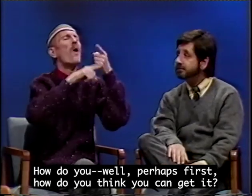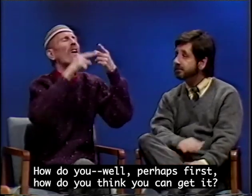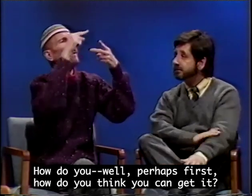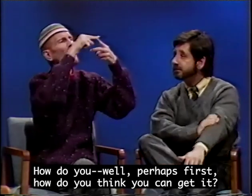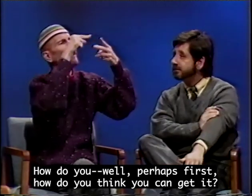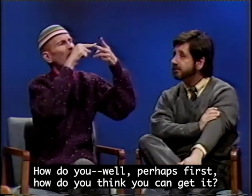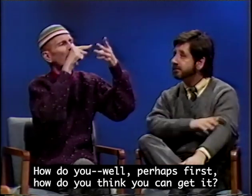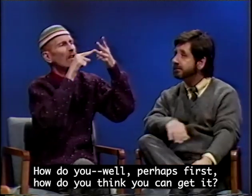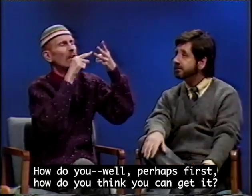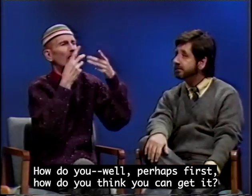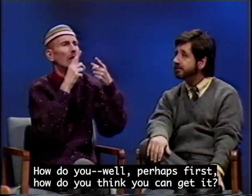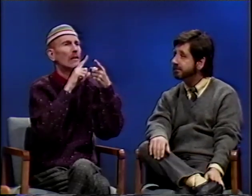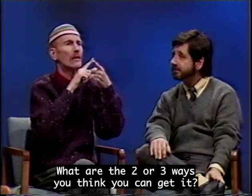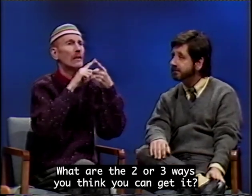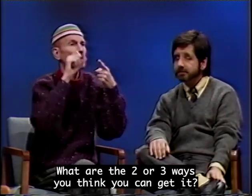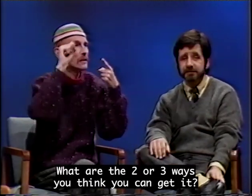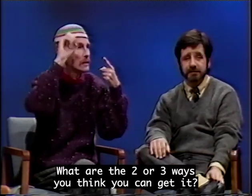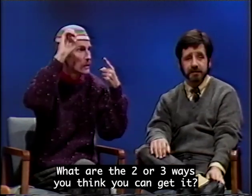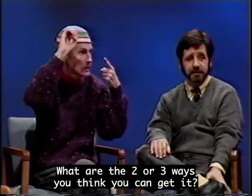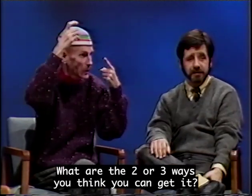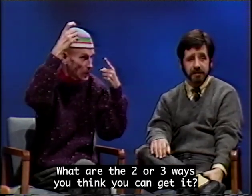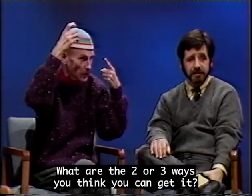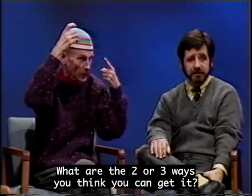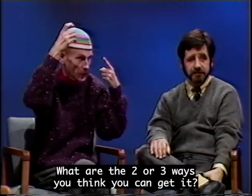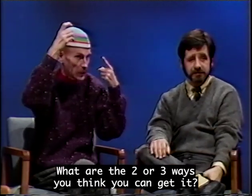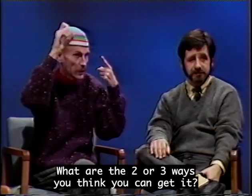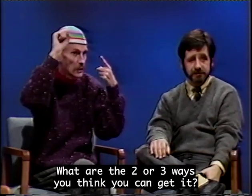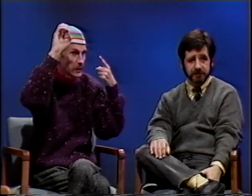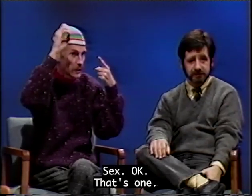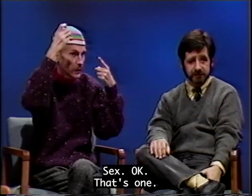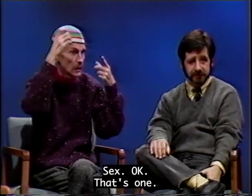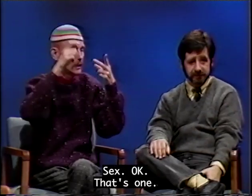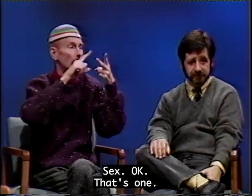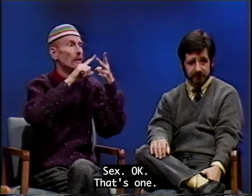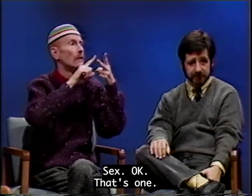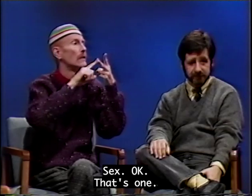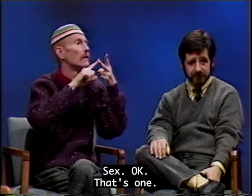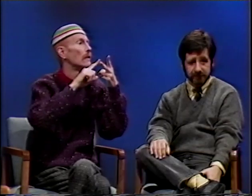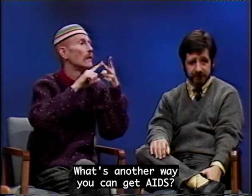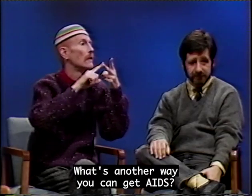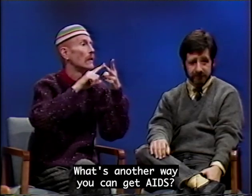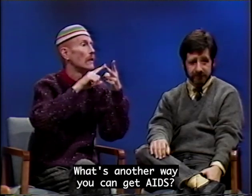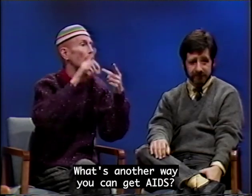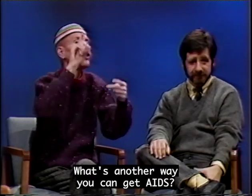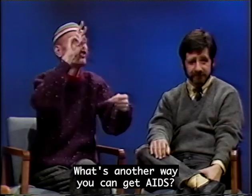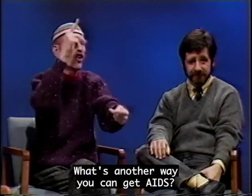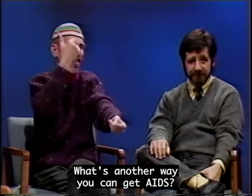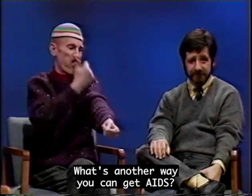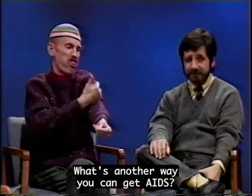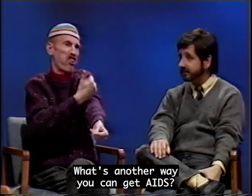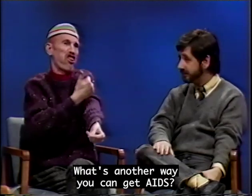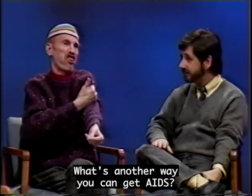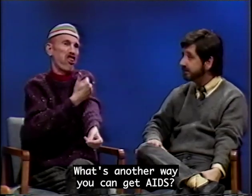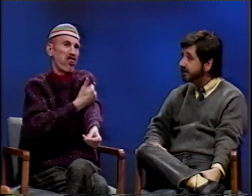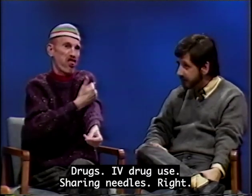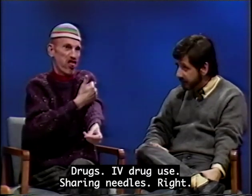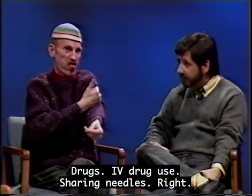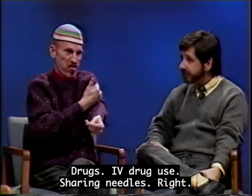How do you think you can get it? What are the two or three ways you think you can get it? Sex? Okay, that's one. What's another way you can get AIDS? Drugs?